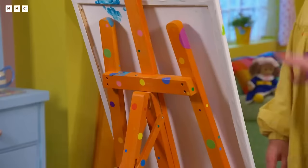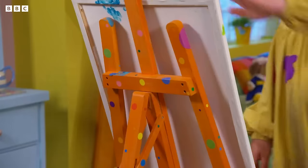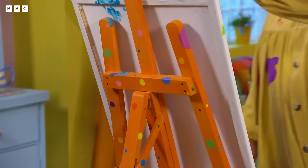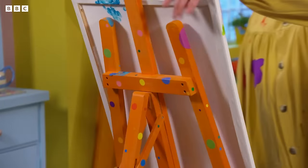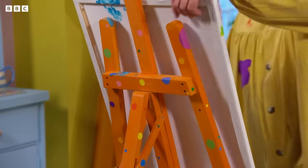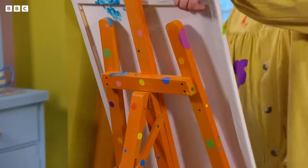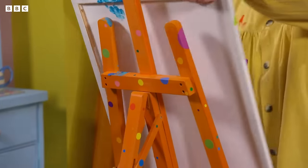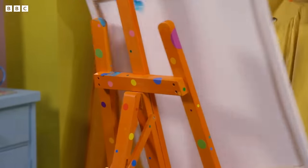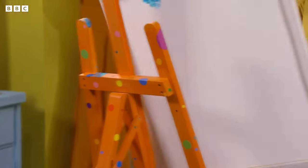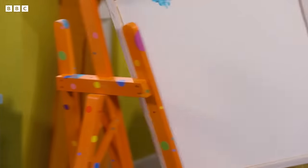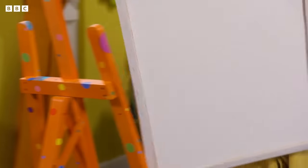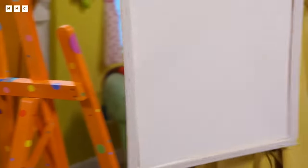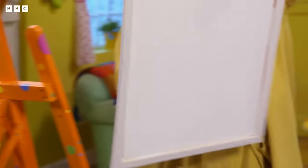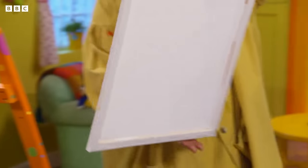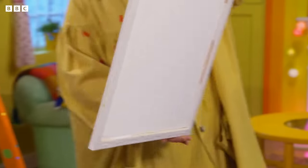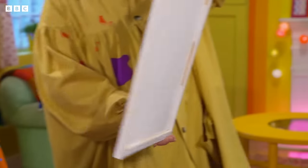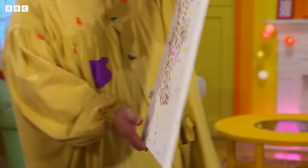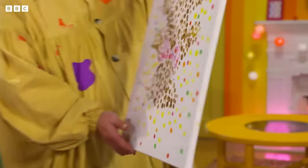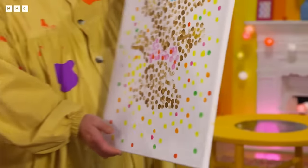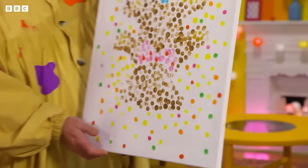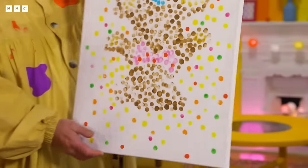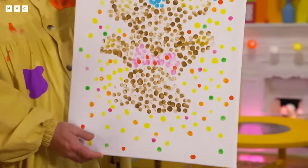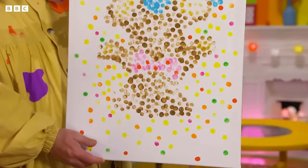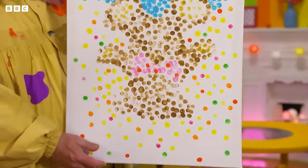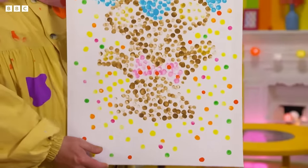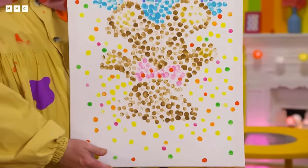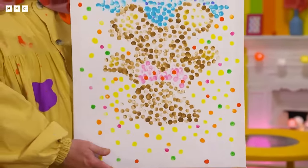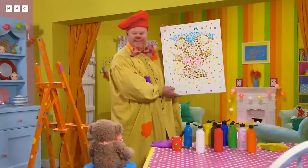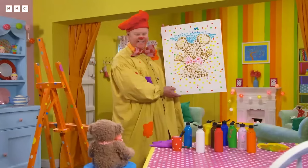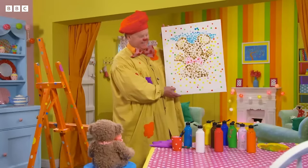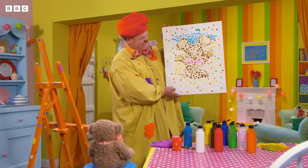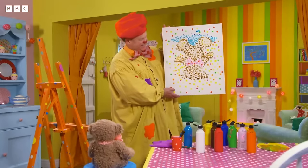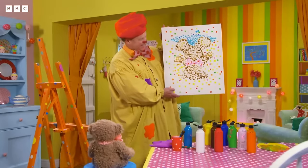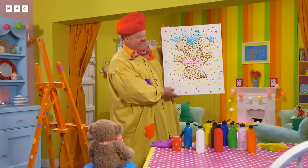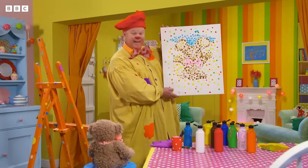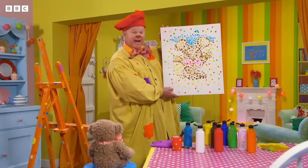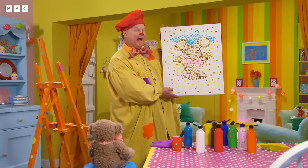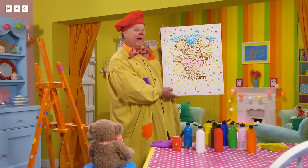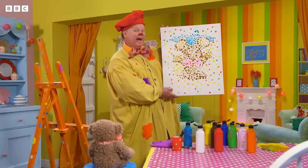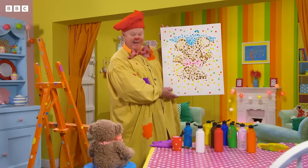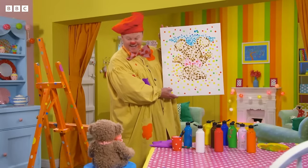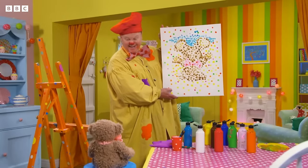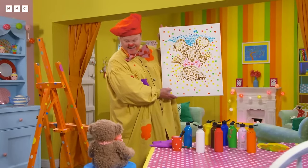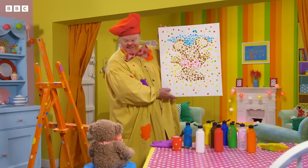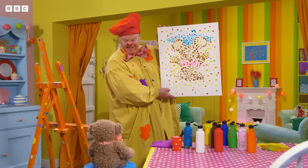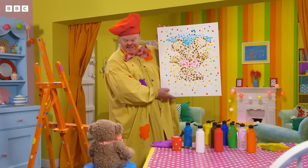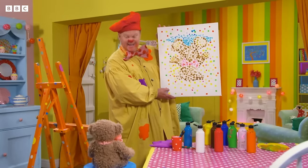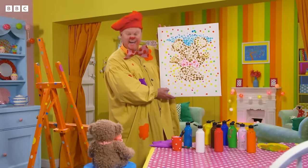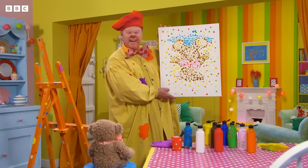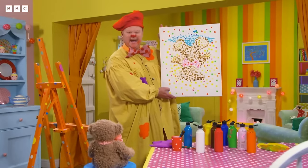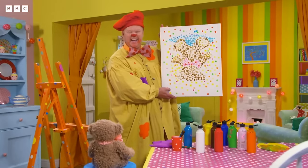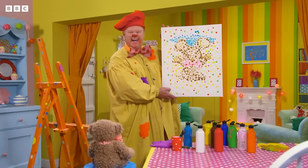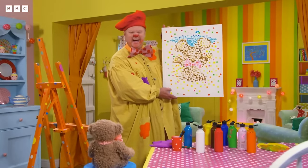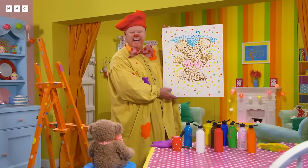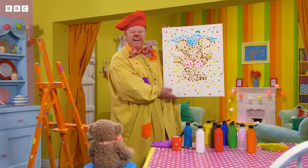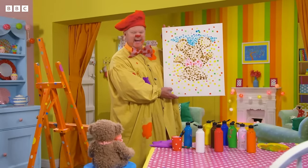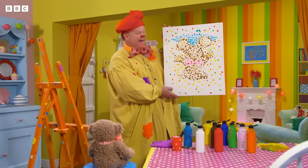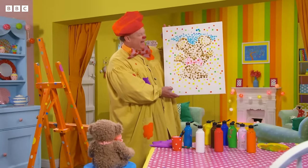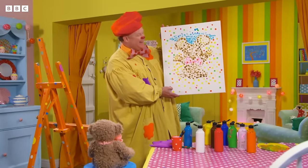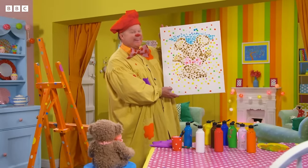Please, can we have a look at it, Artie's Tumbly? Oh, wow! It's lovely and colourful.